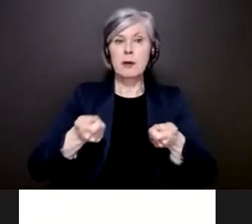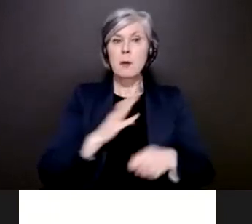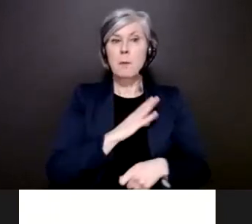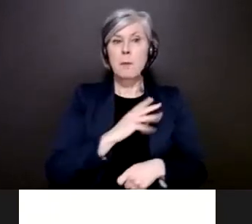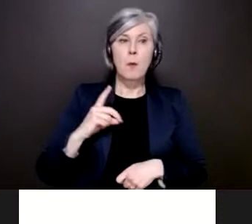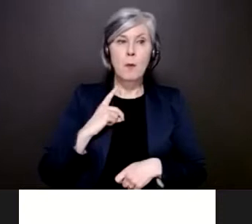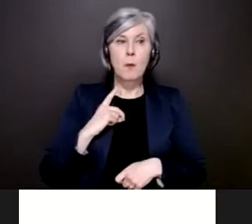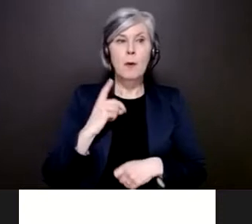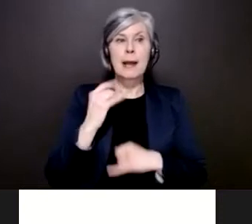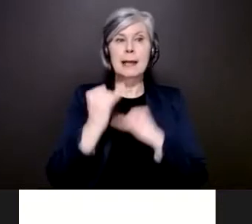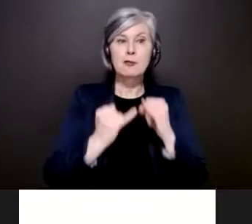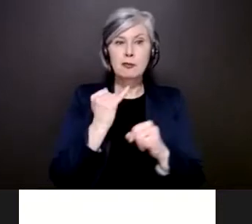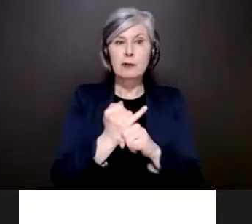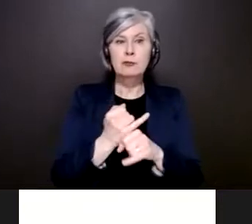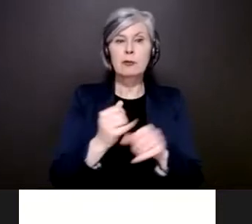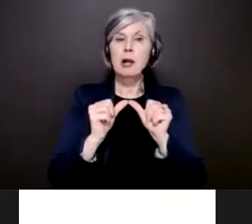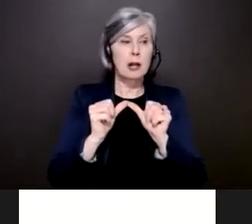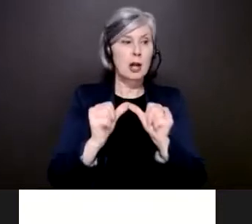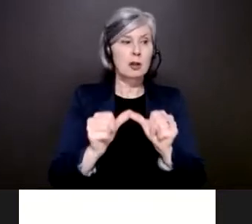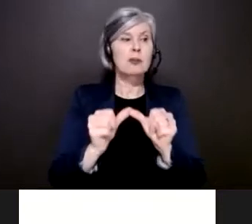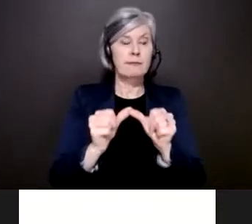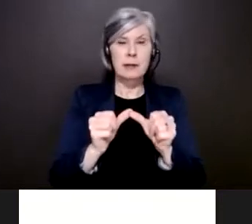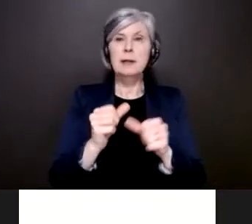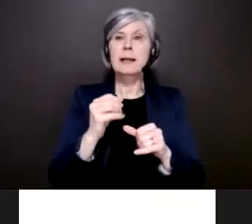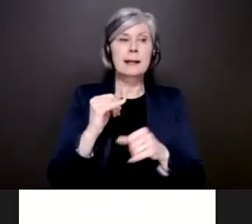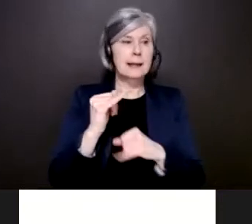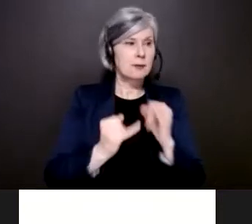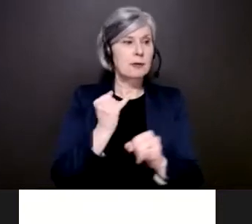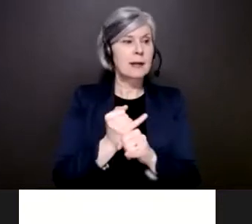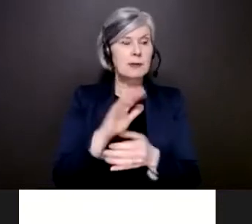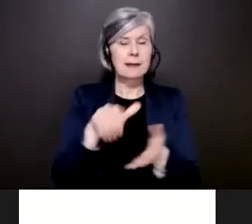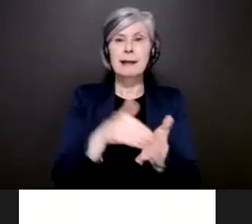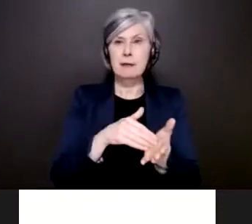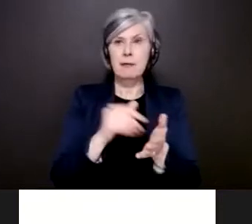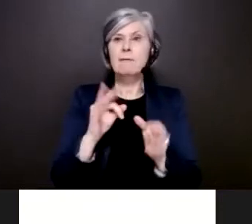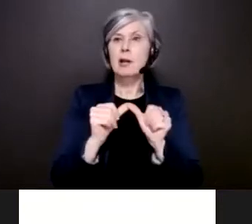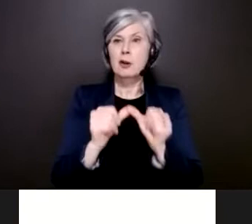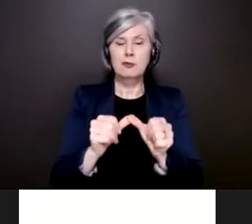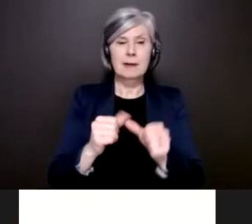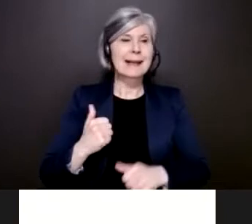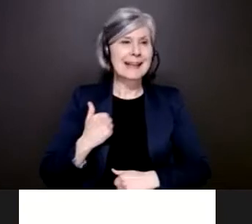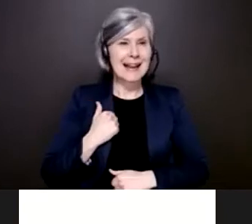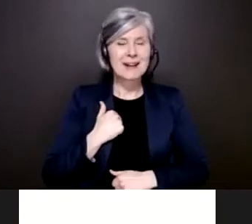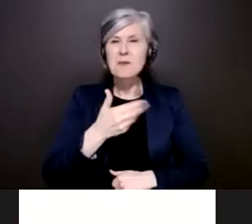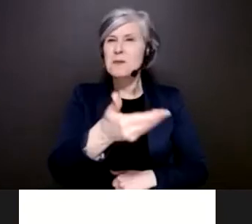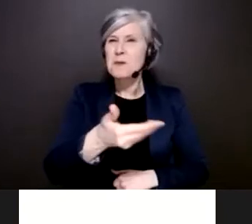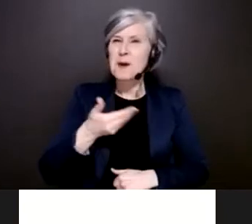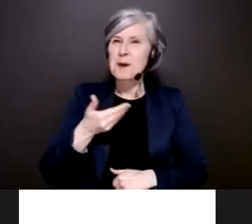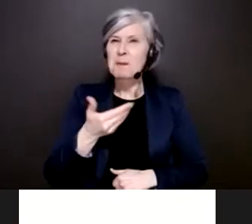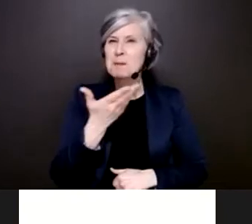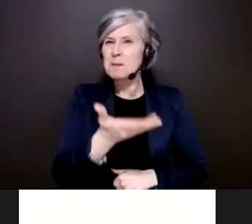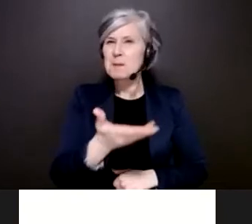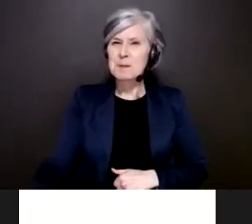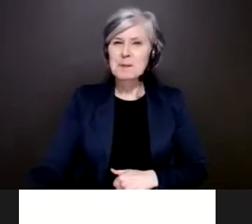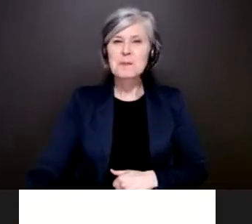Canada. Welcome to today's session. We are so pleased to have you here with us. Thank you. Thank you,